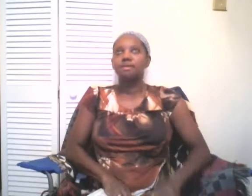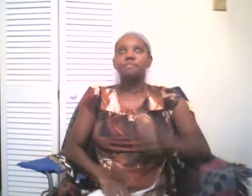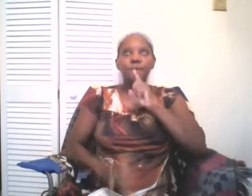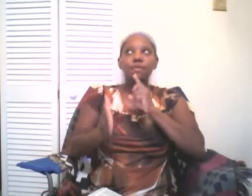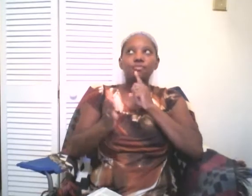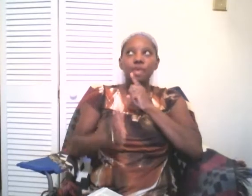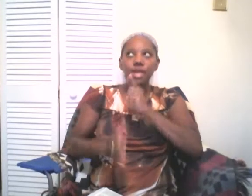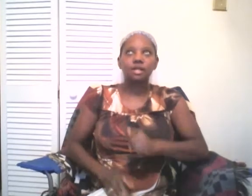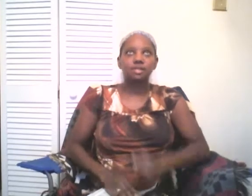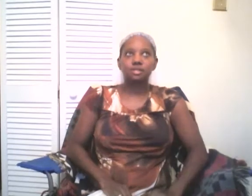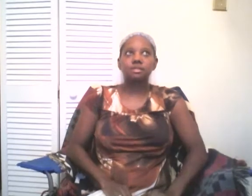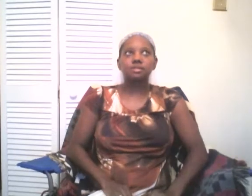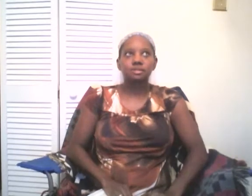Be real.